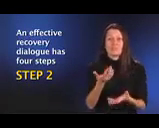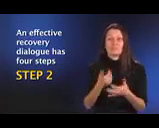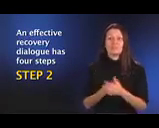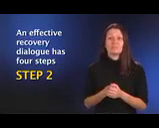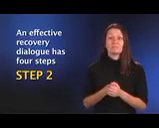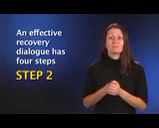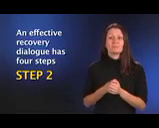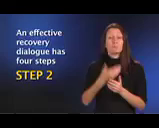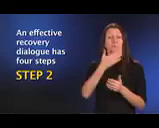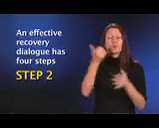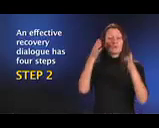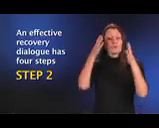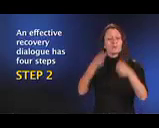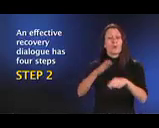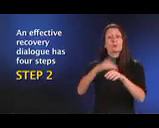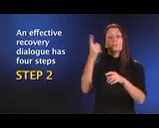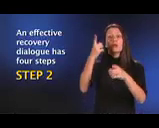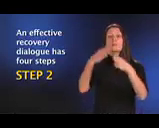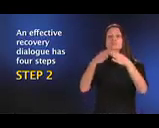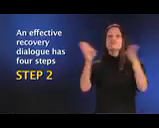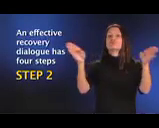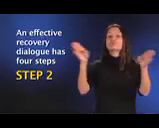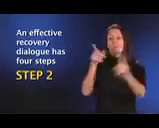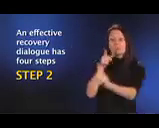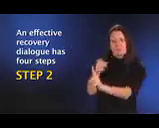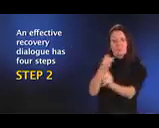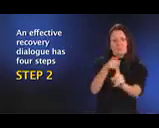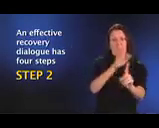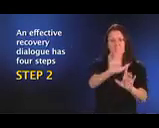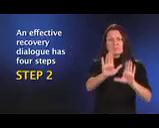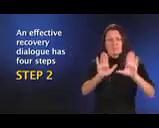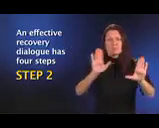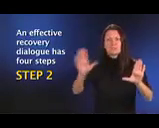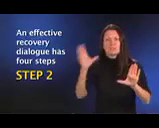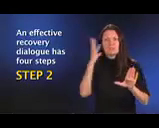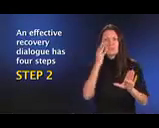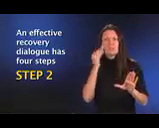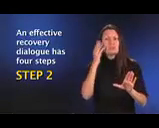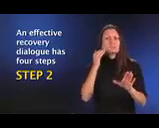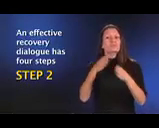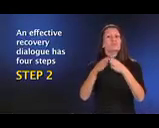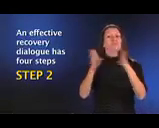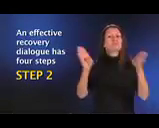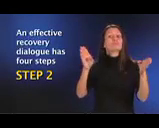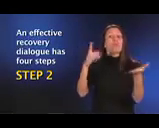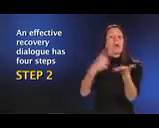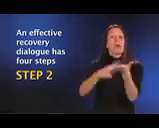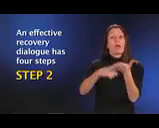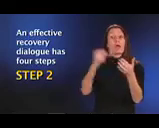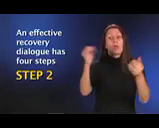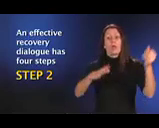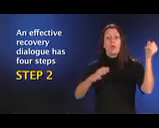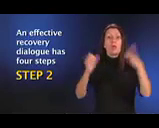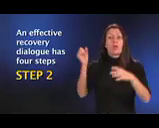It's better to talk about the topic in a general way instead of making the peers explore their own stories right away.